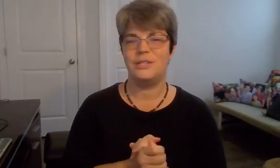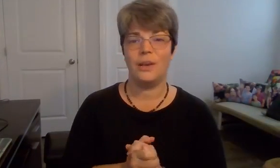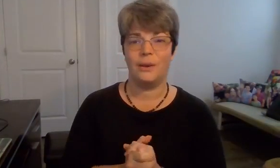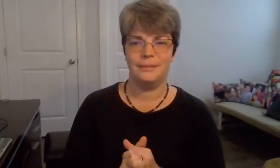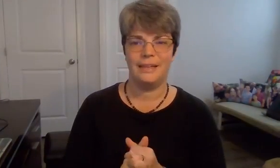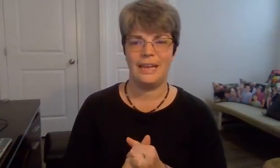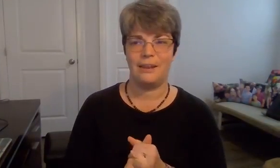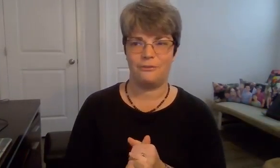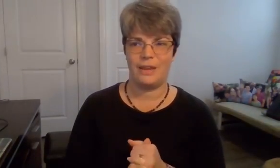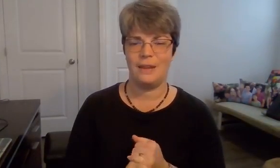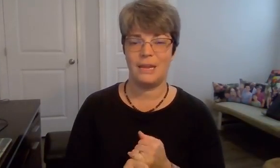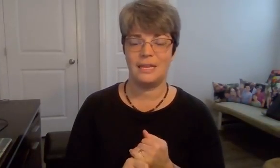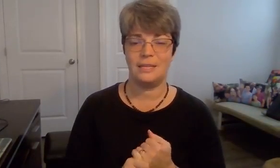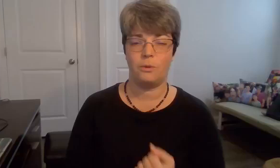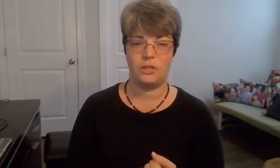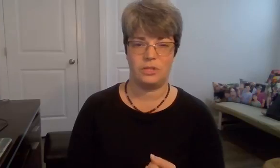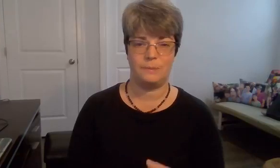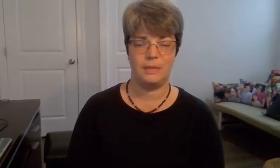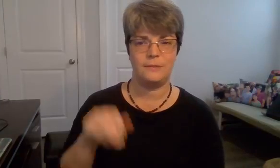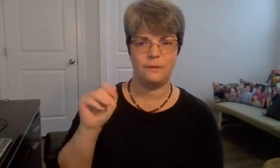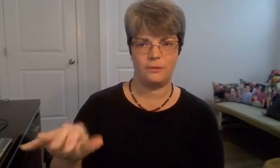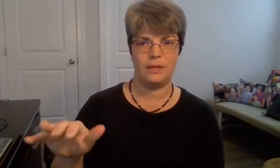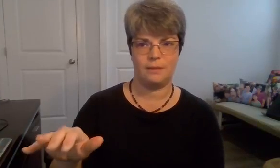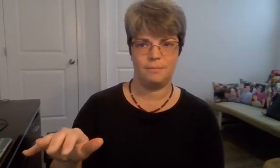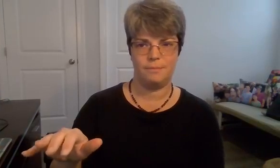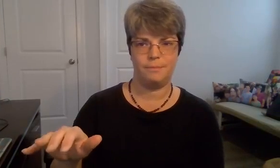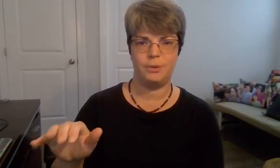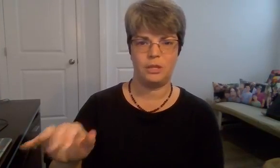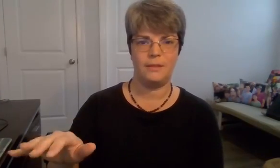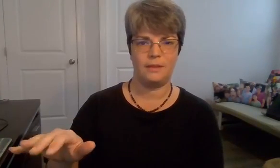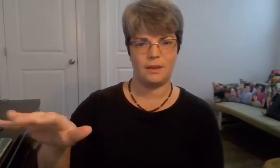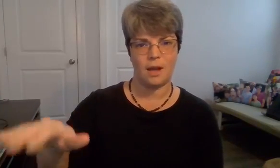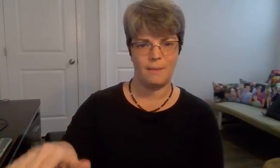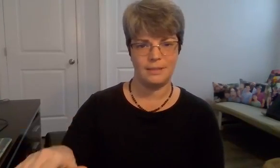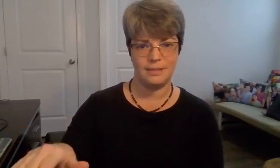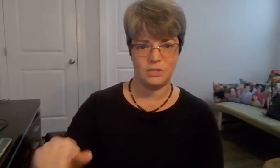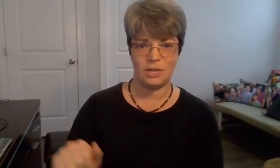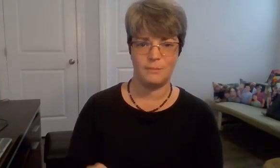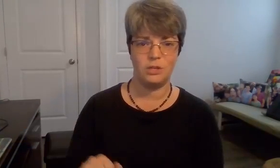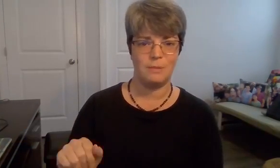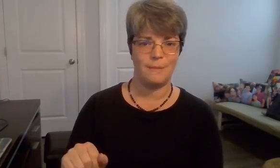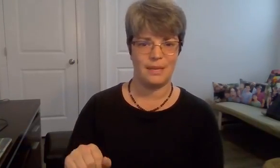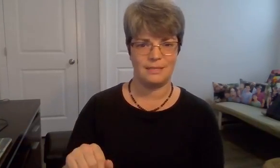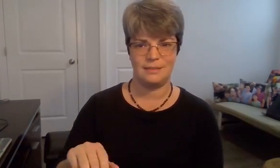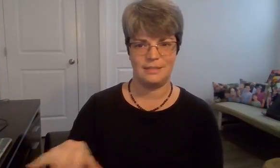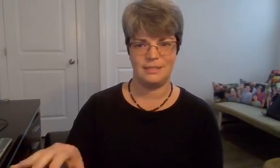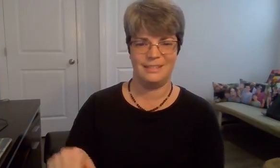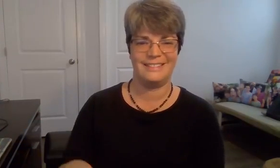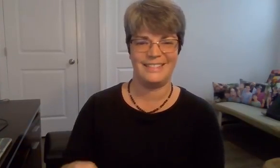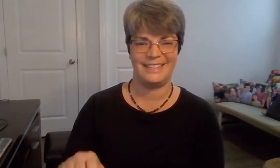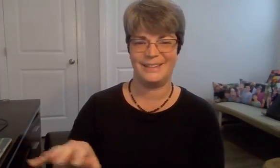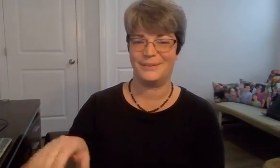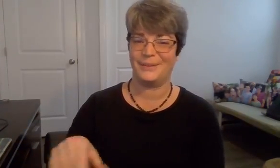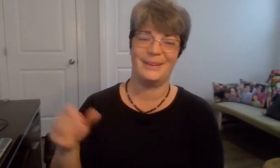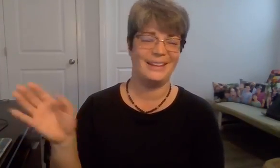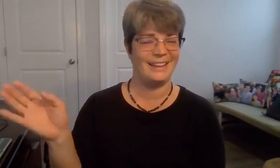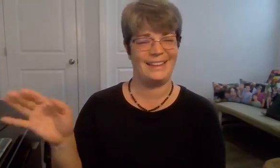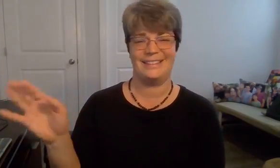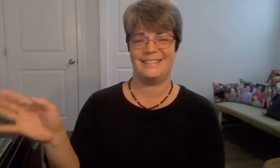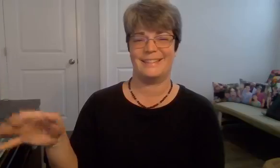So if anybody has any questions, please feel free to put them in the comments section. I'm going to do my best to get over there. Again, this is not my